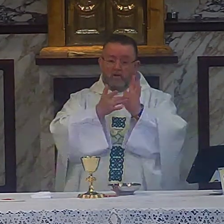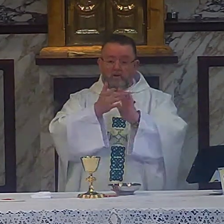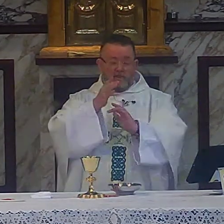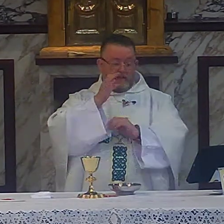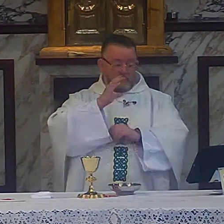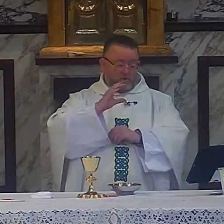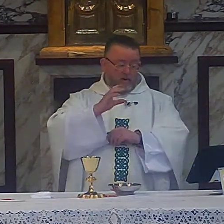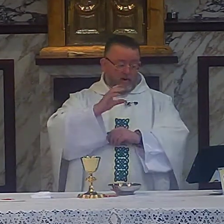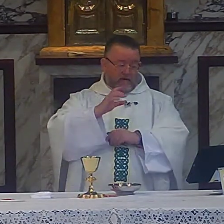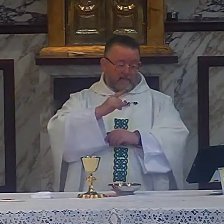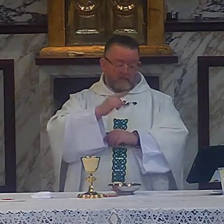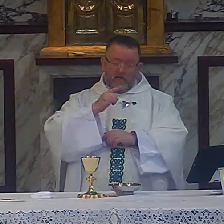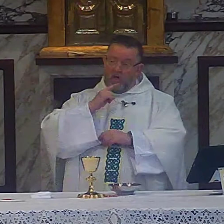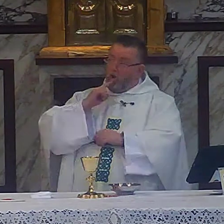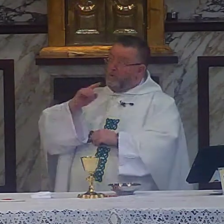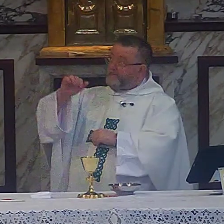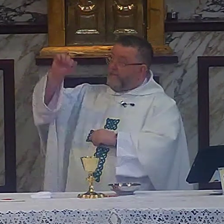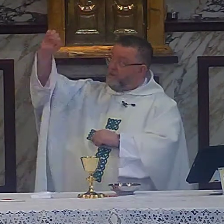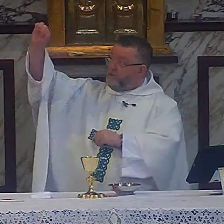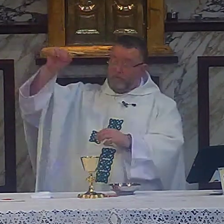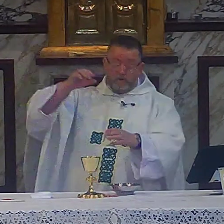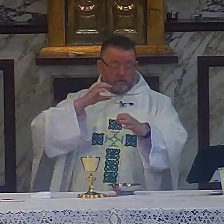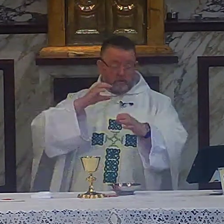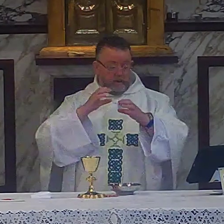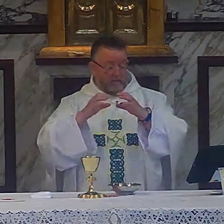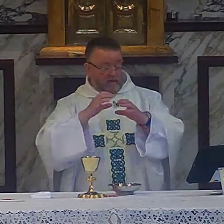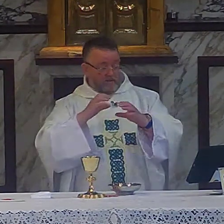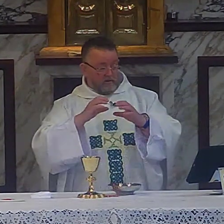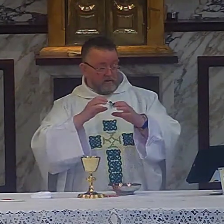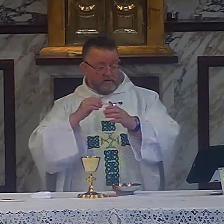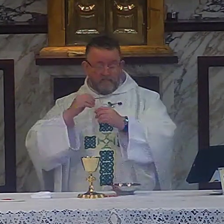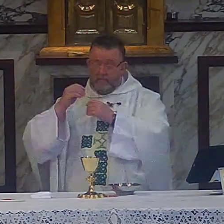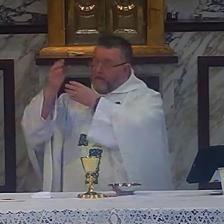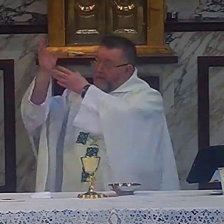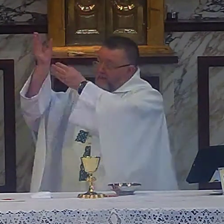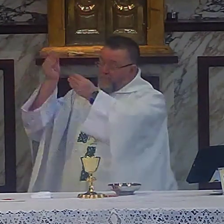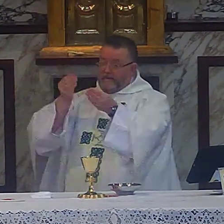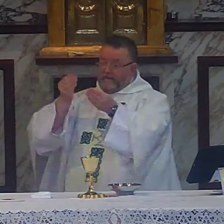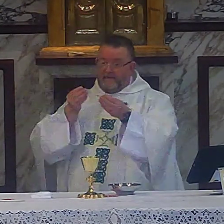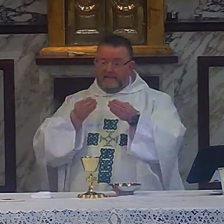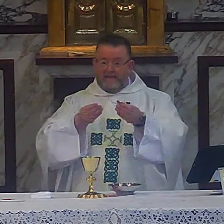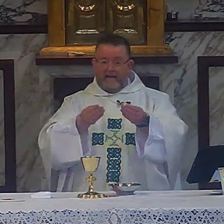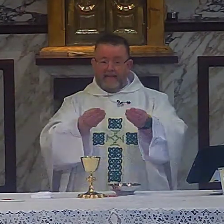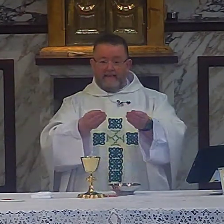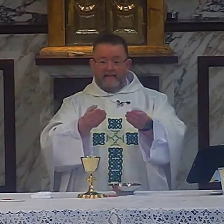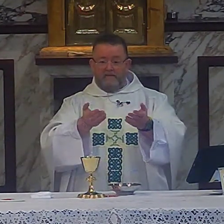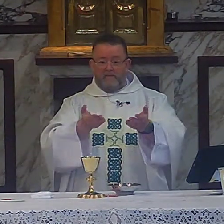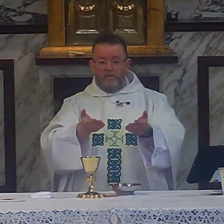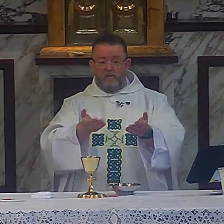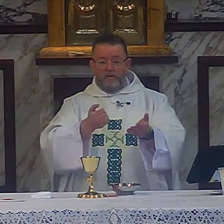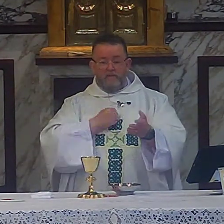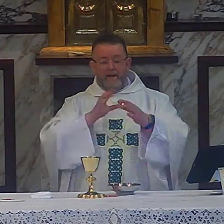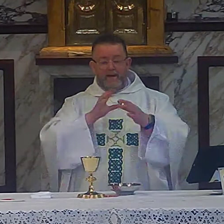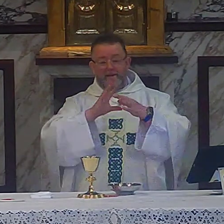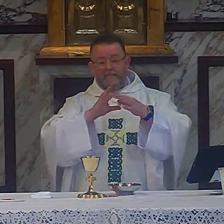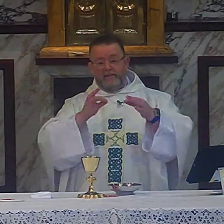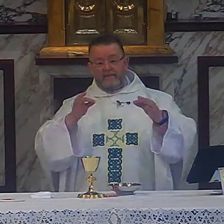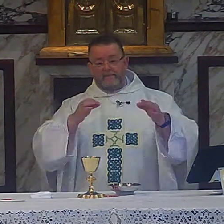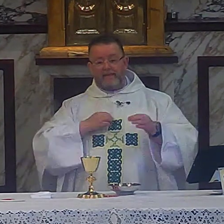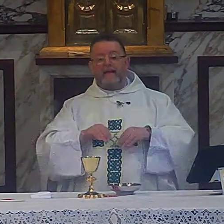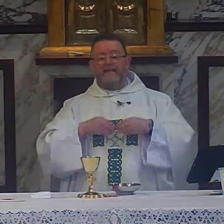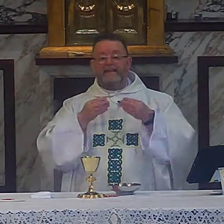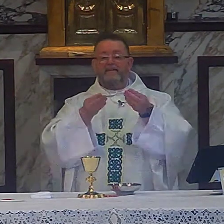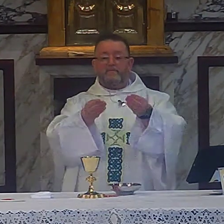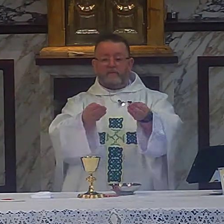Lord Jesus Christ, who said to your apostles, "Peace I leave you, my peace